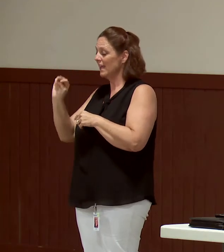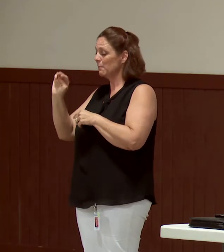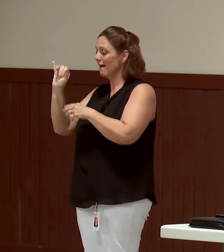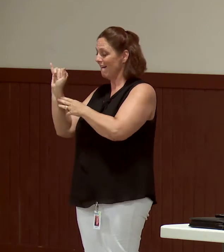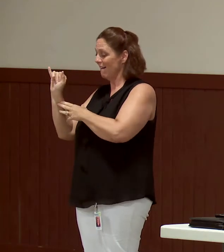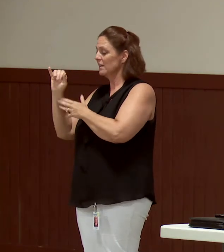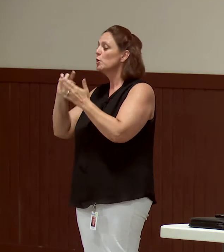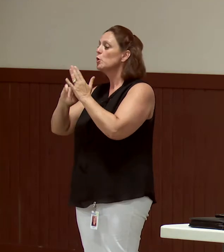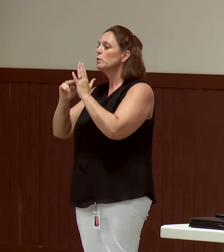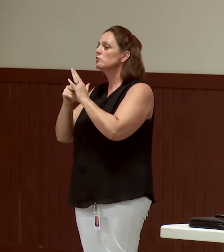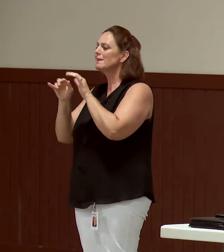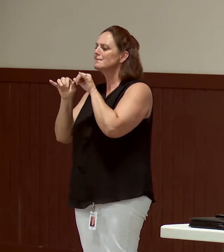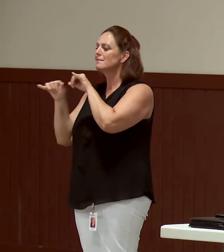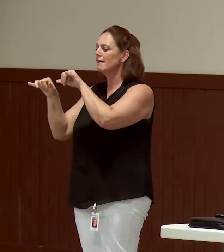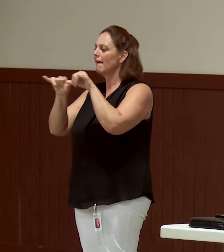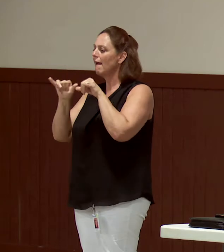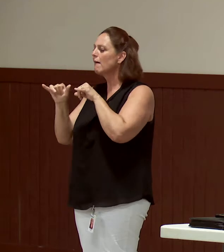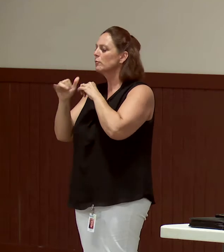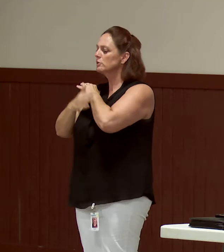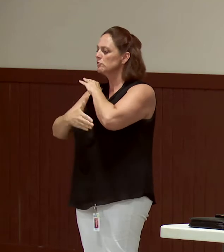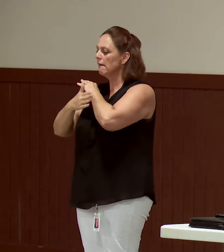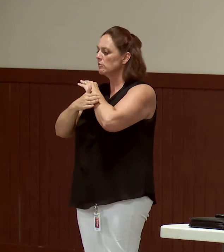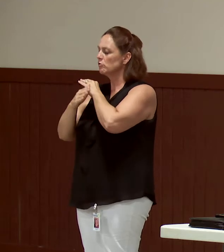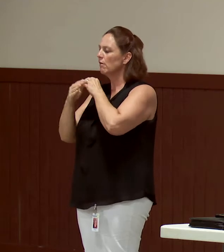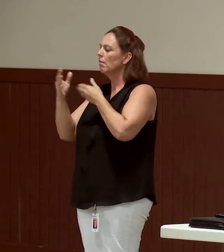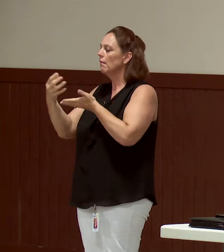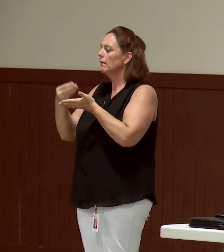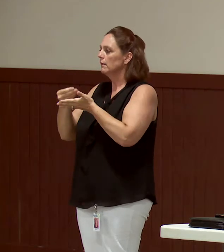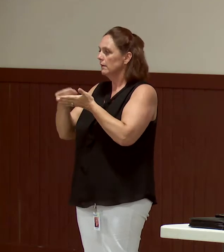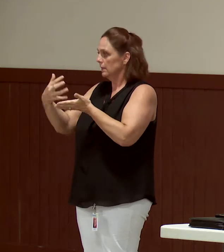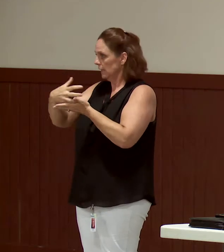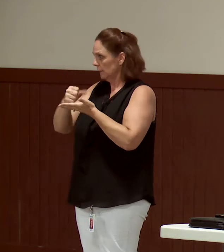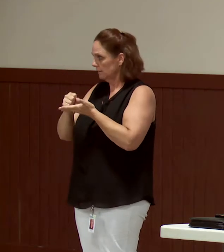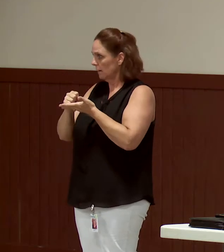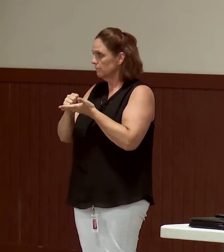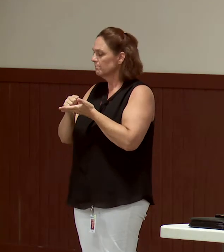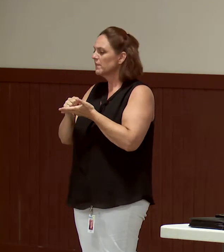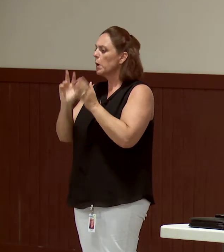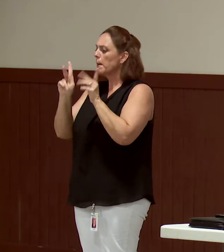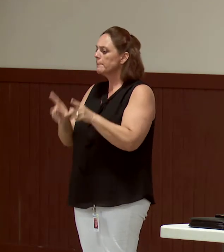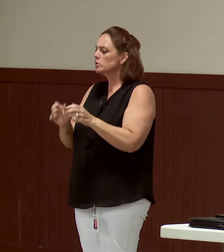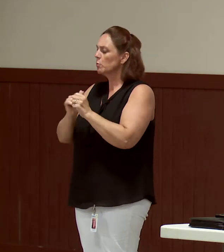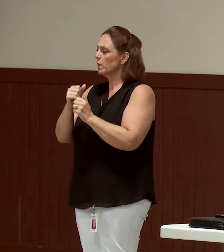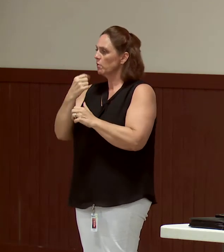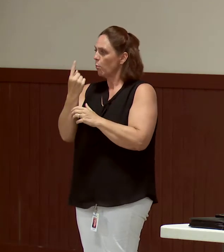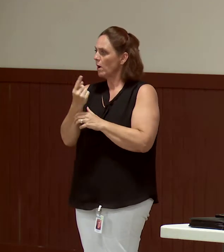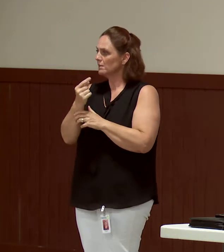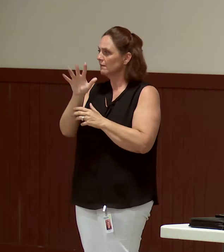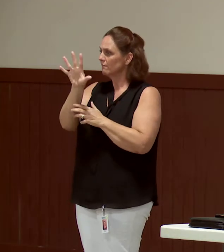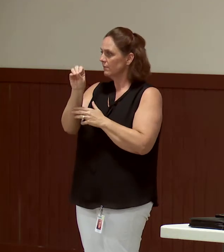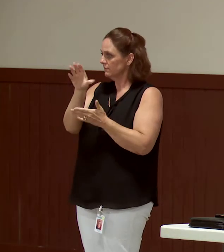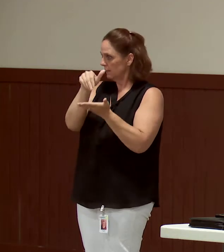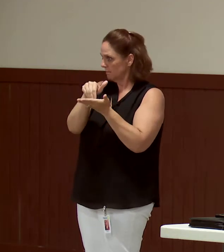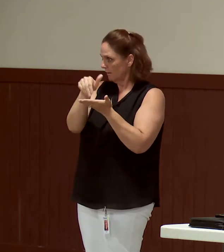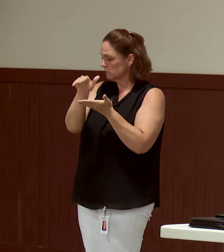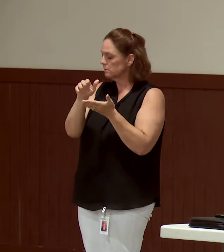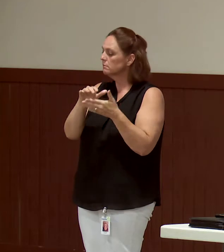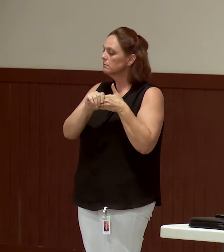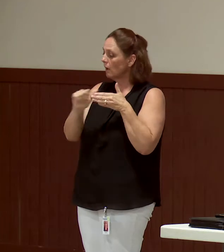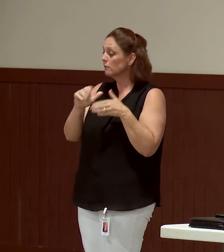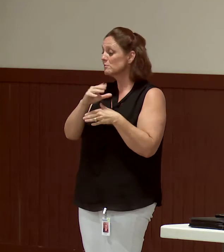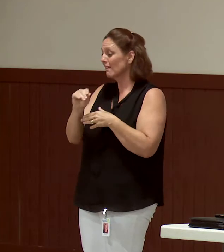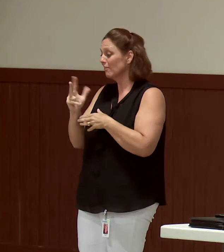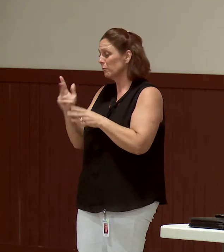income. And for context, that's about $50,000 for a household size of 1 and $65,000 for a household size of